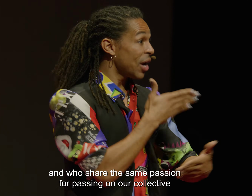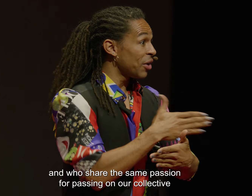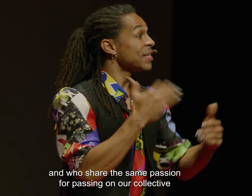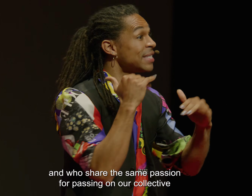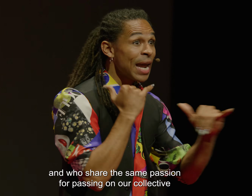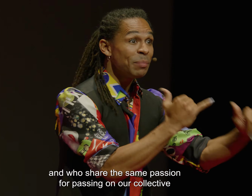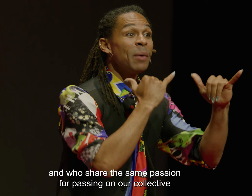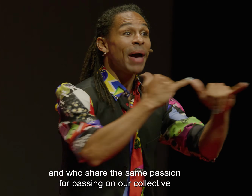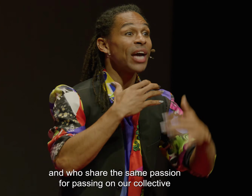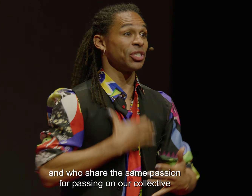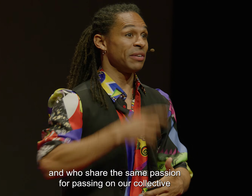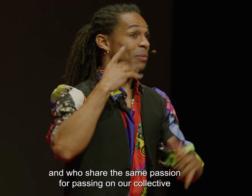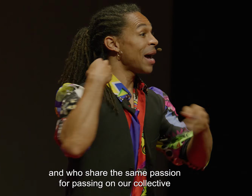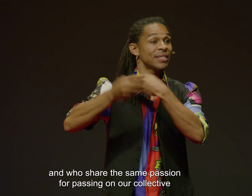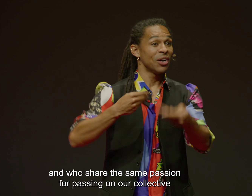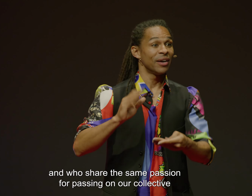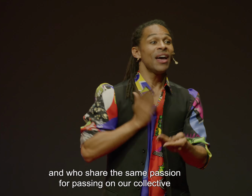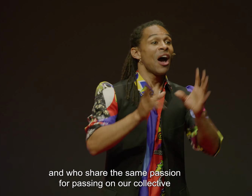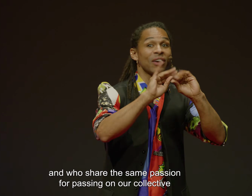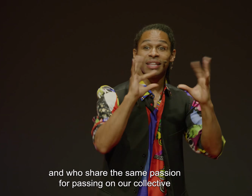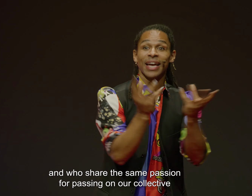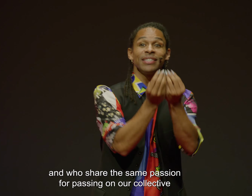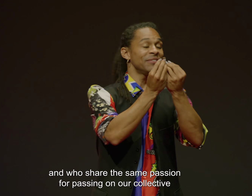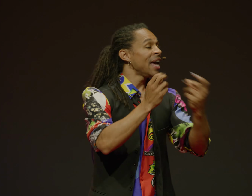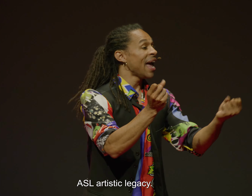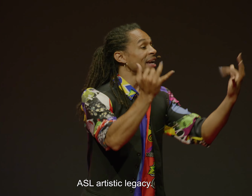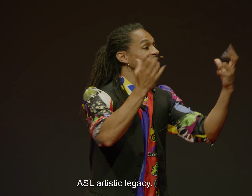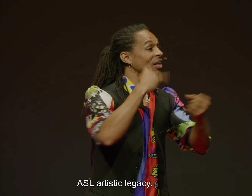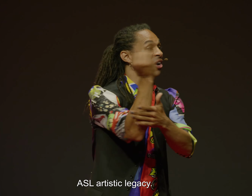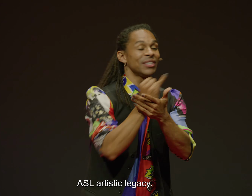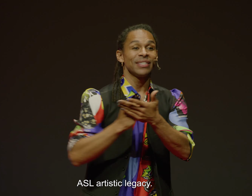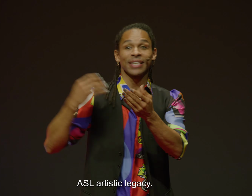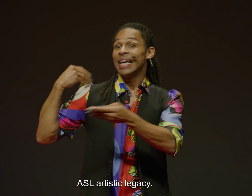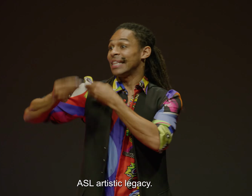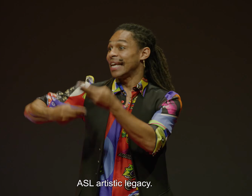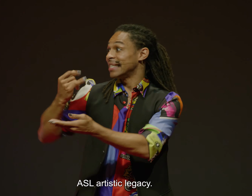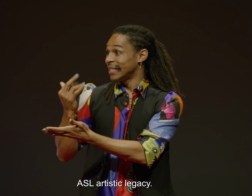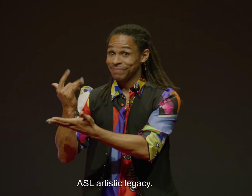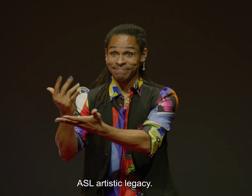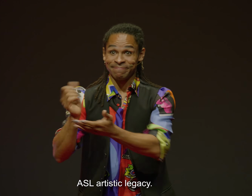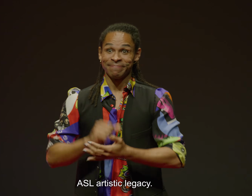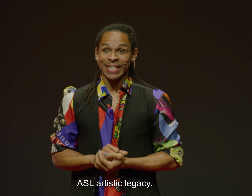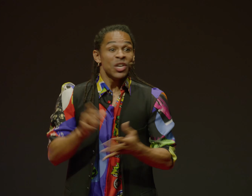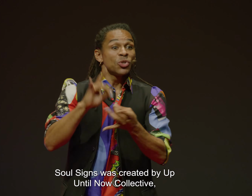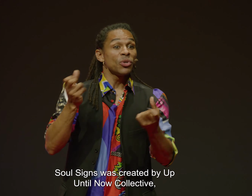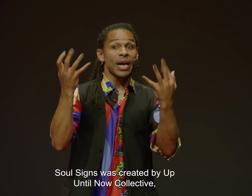share the same passion for passing on our collective ASL artistic legacy. Soul Signs